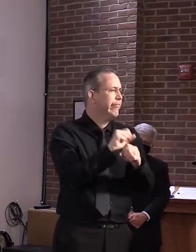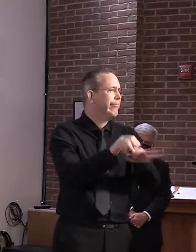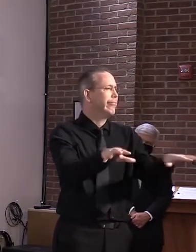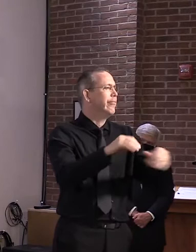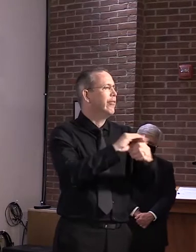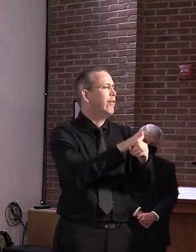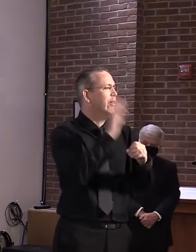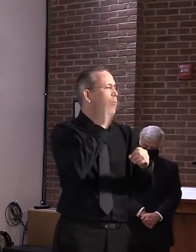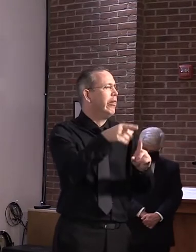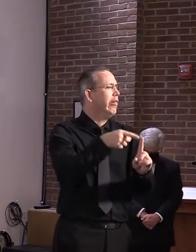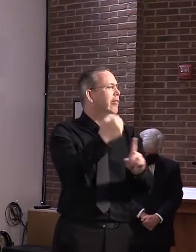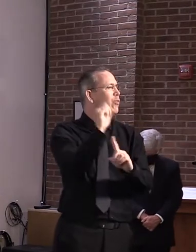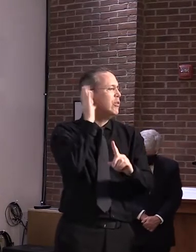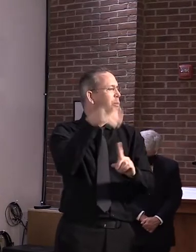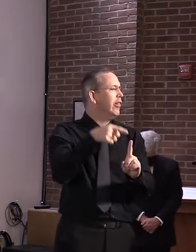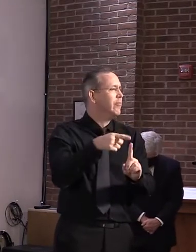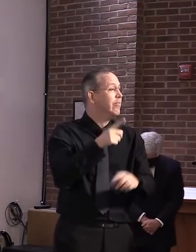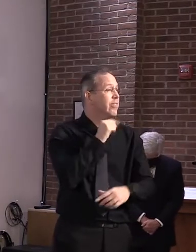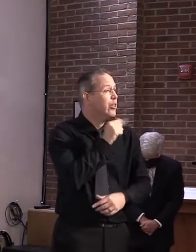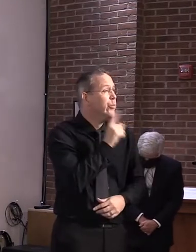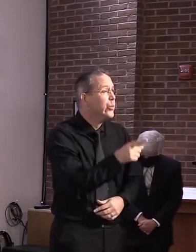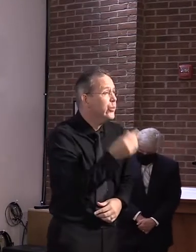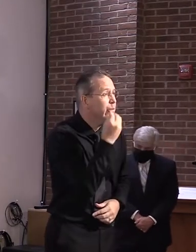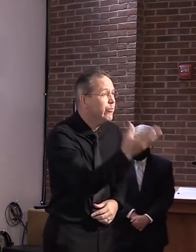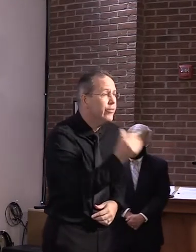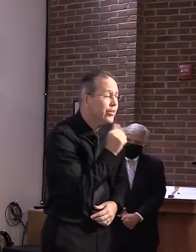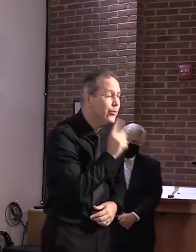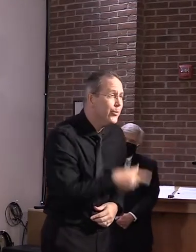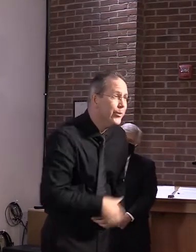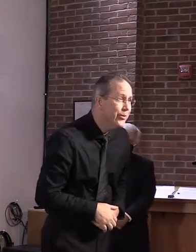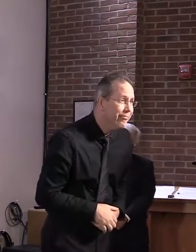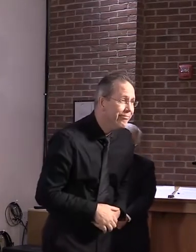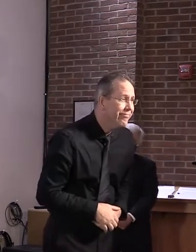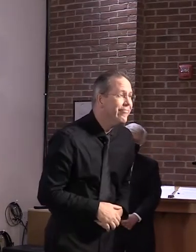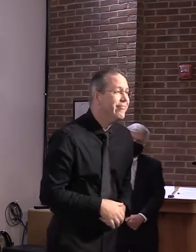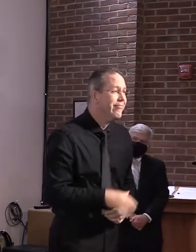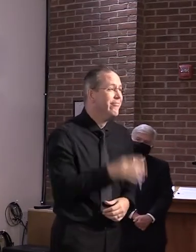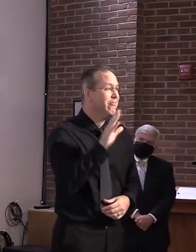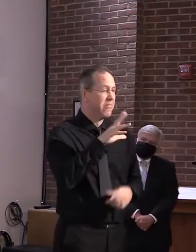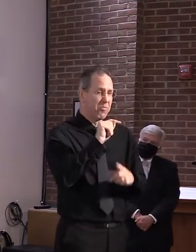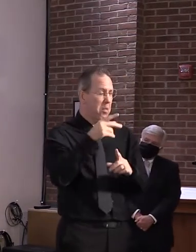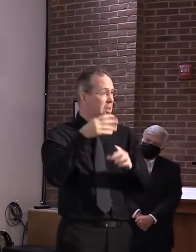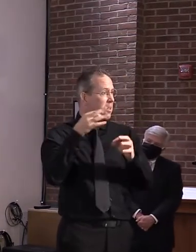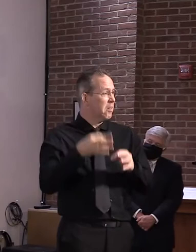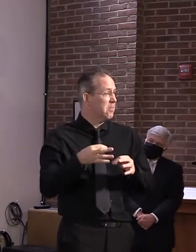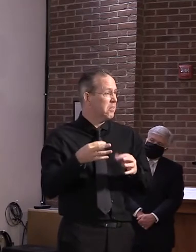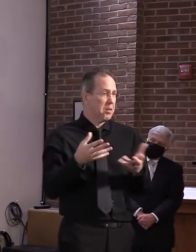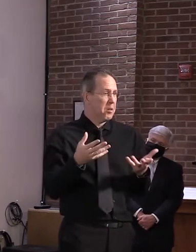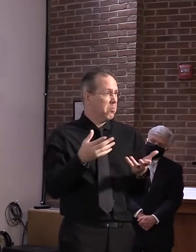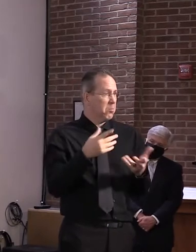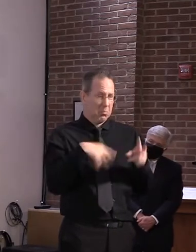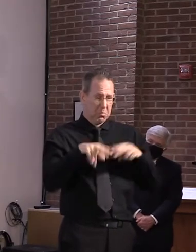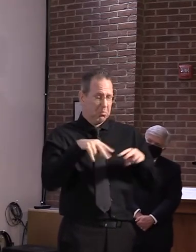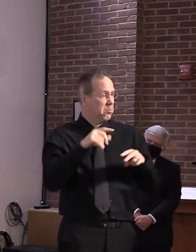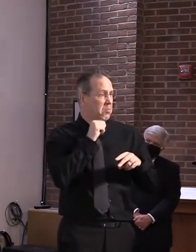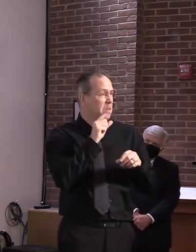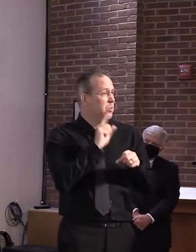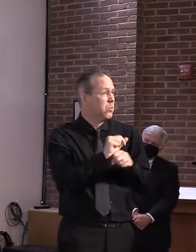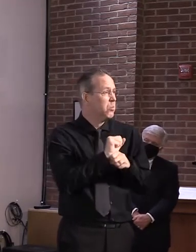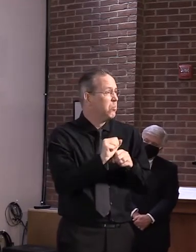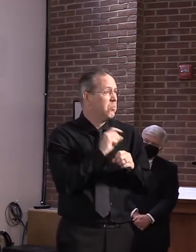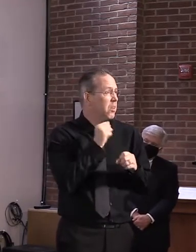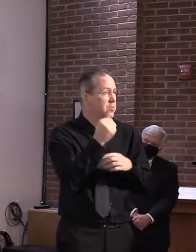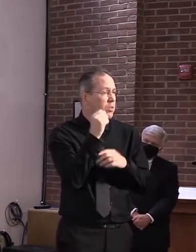that we have not seen cases related to protests. I do have frequent opportunities to converse with